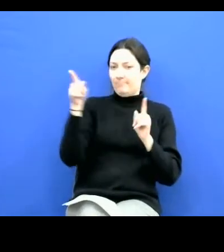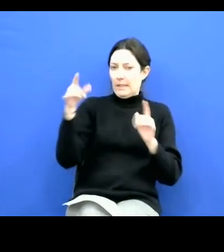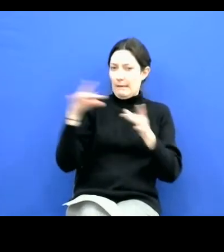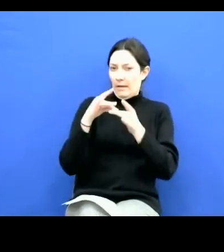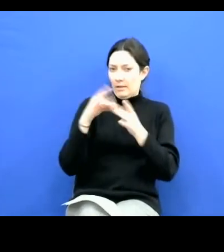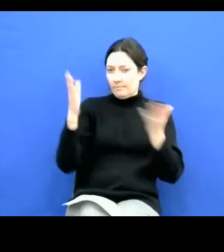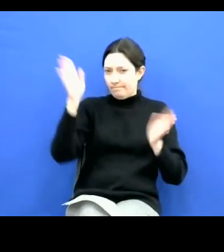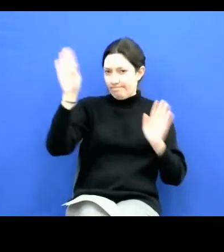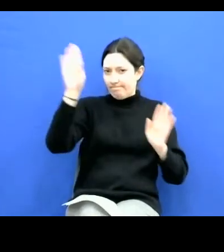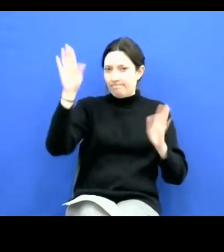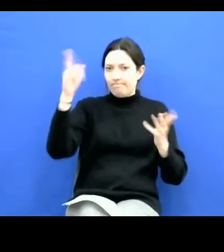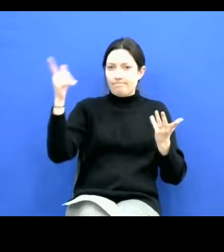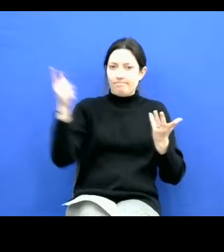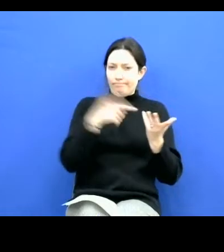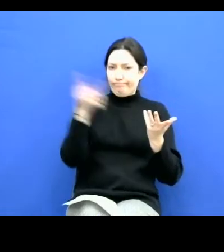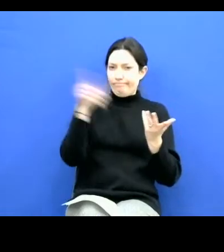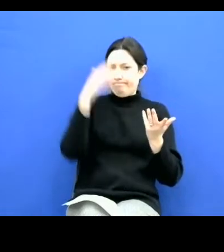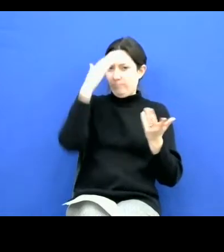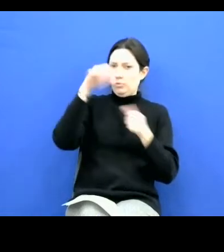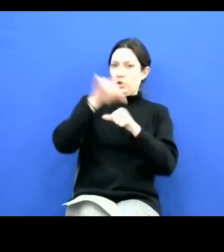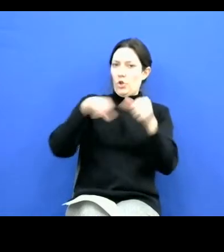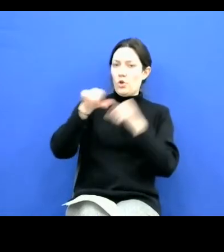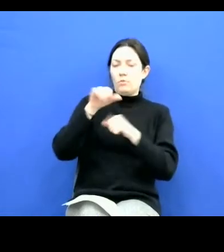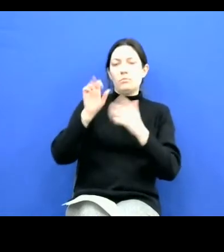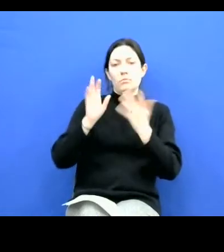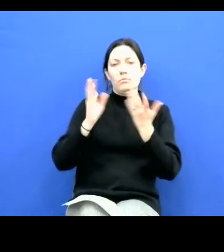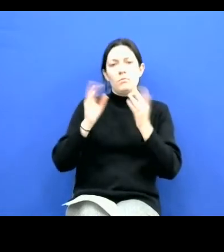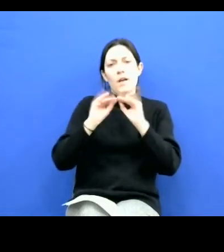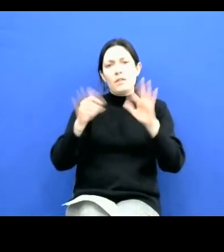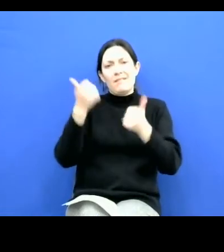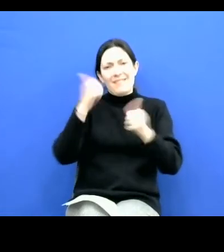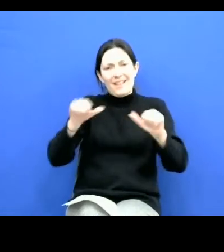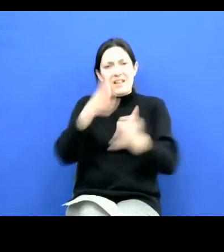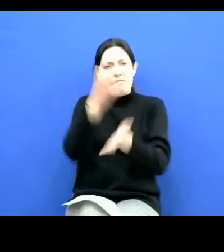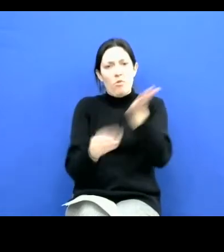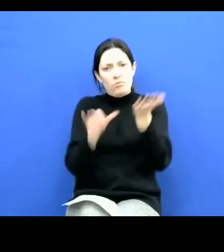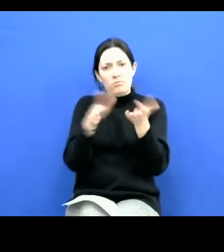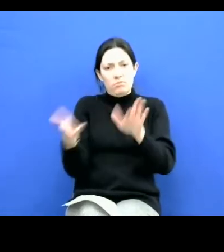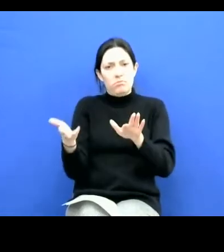But obviously, any loss of life like that is tragic. So,